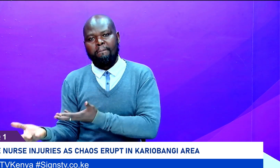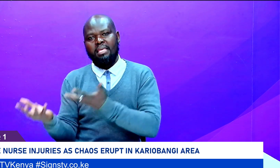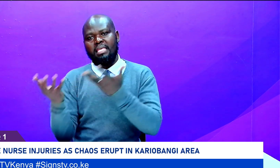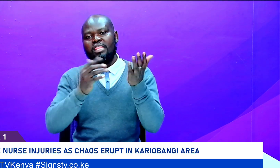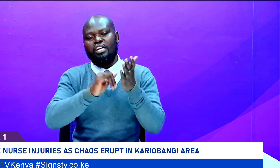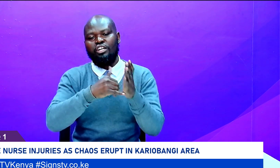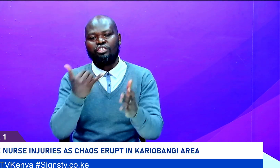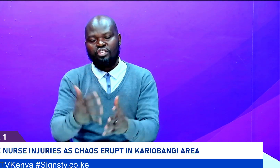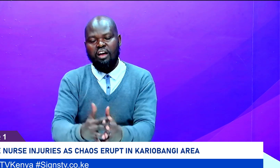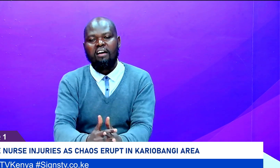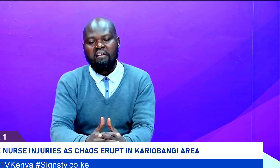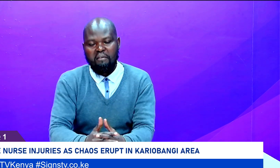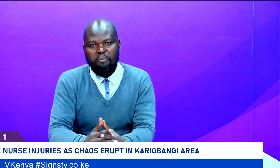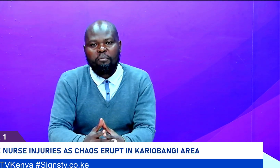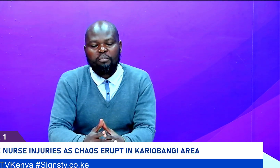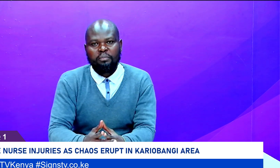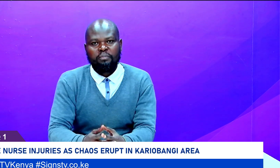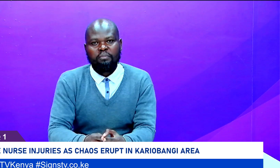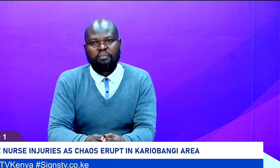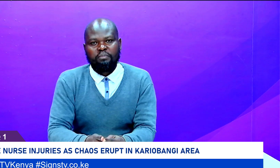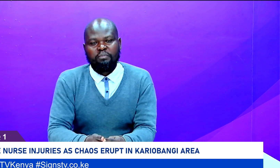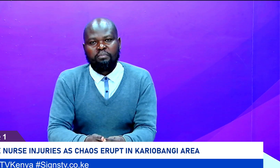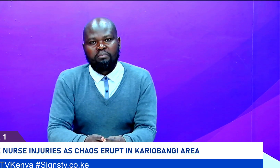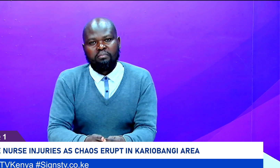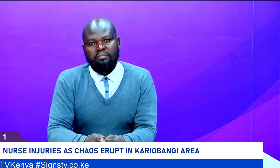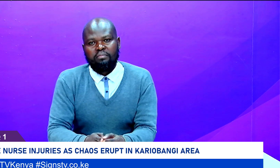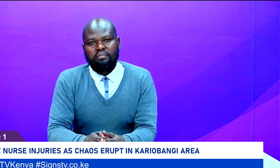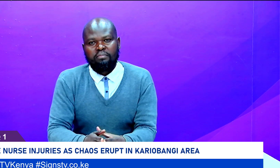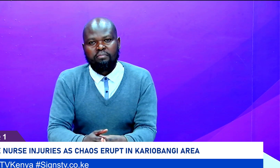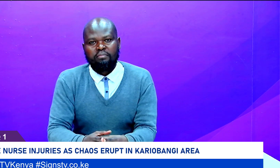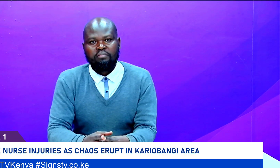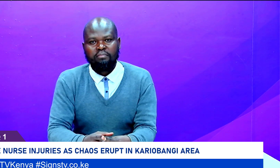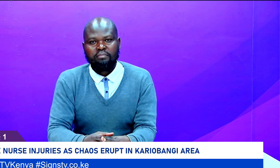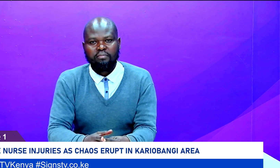calm, warning that those found responsible will be brought to justice.